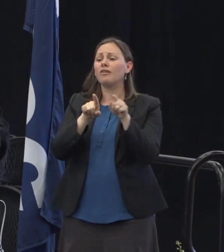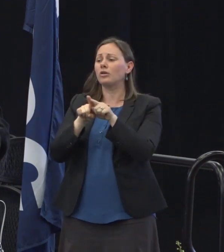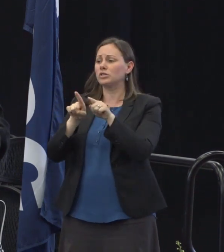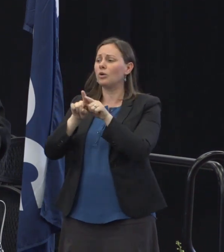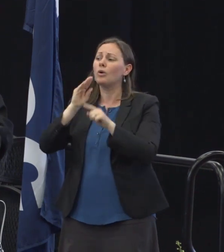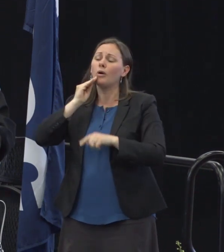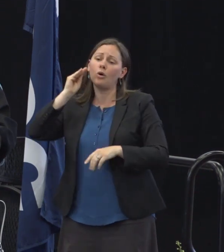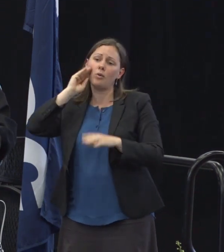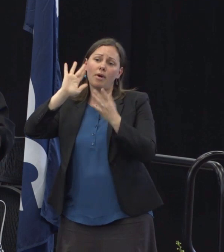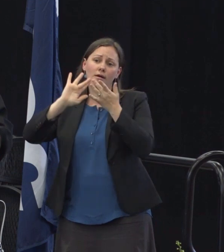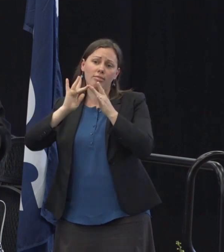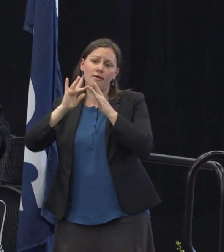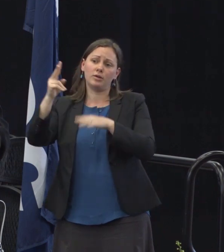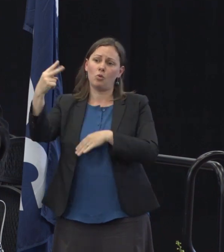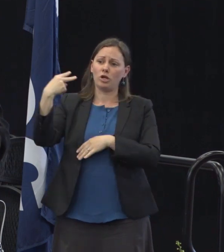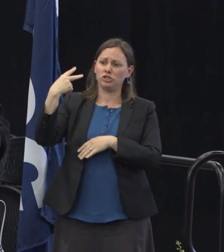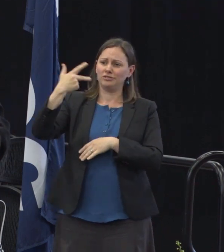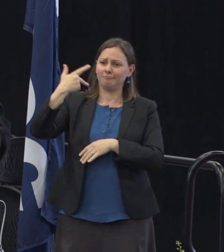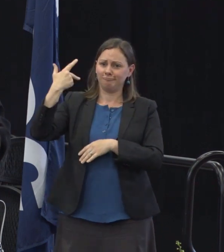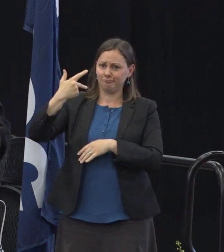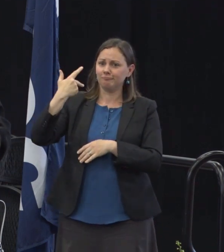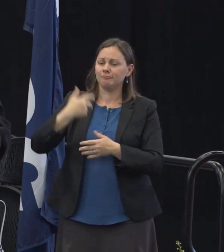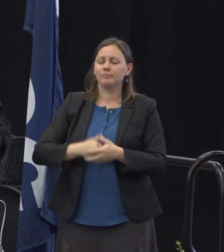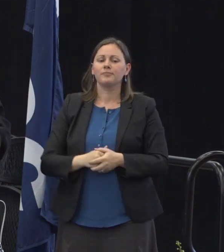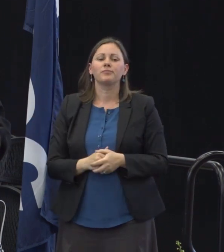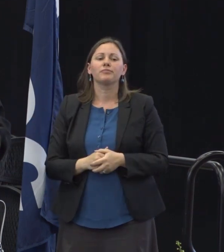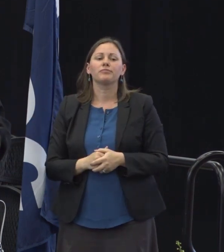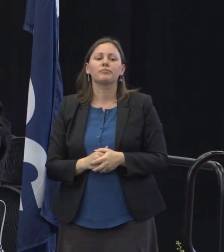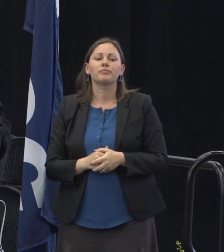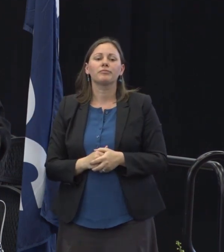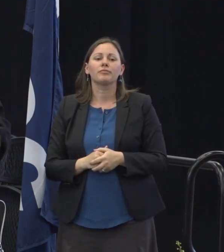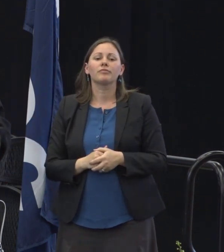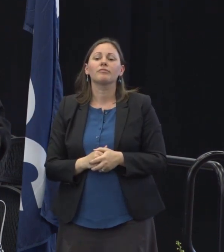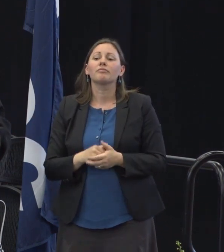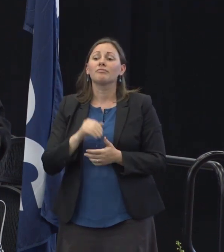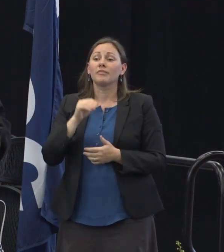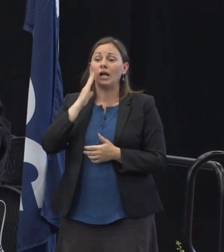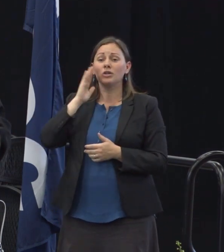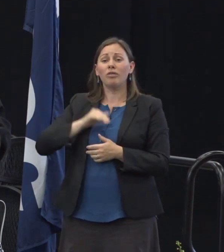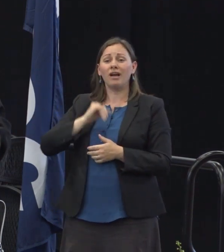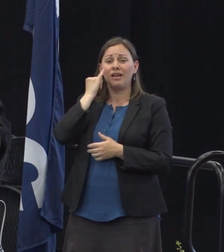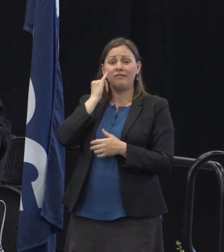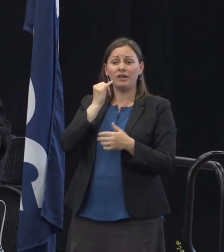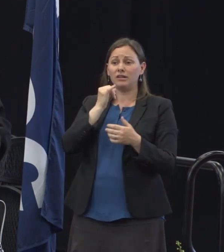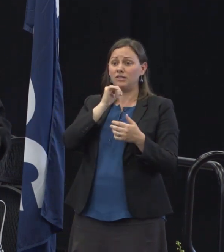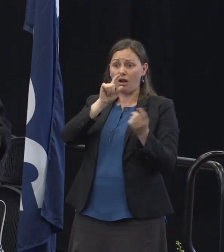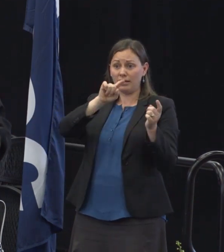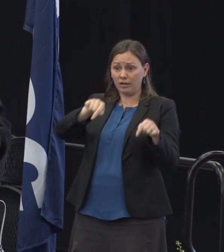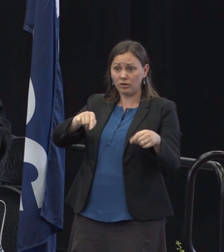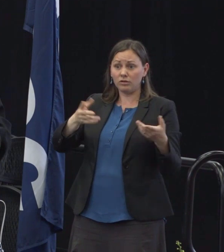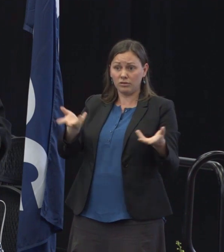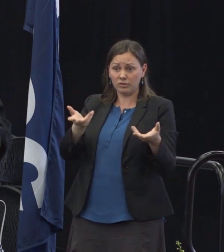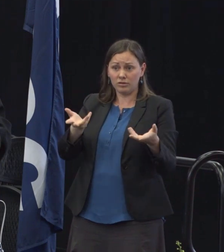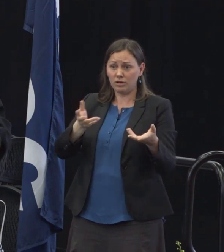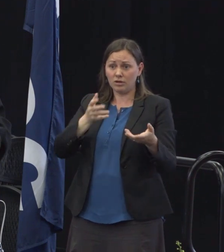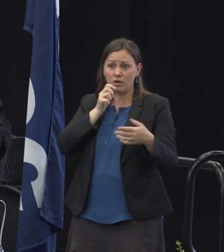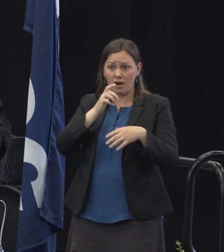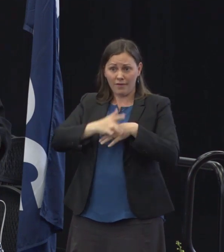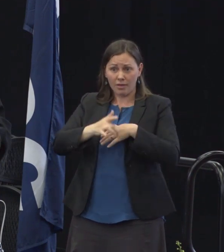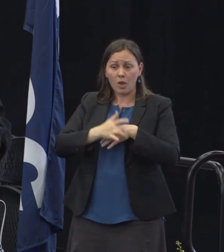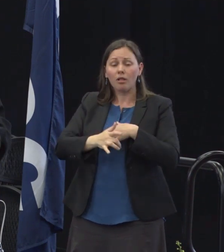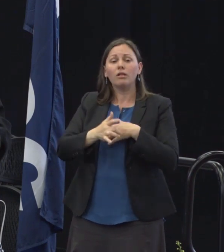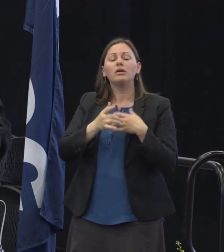In case any friends or family were not available to be here, you should know that the ceremony is also available later